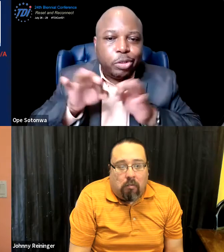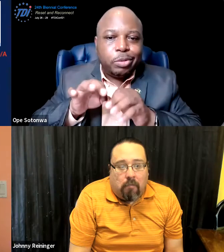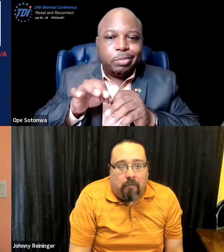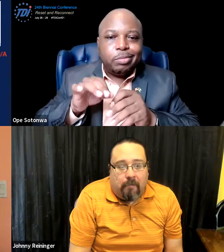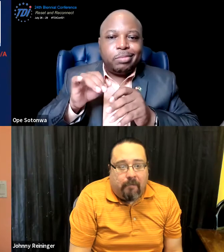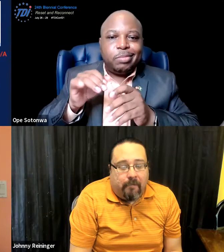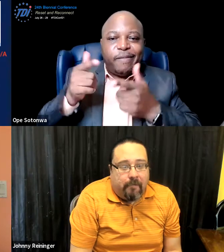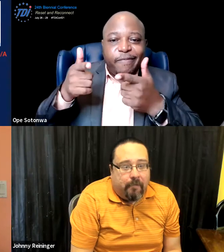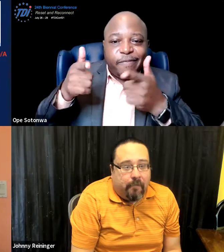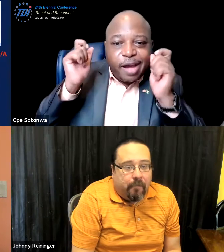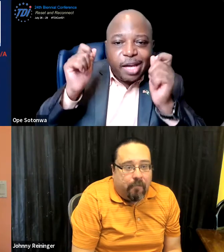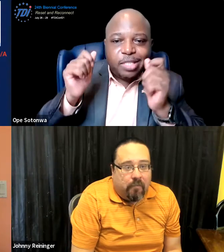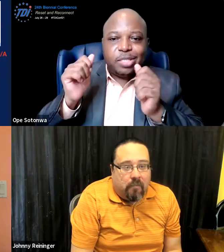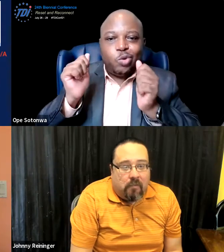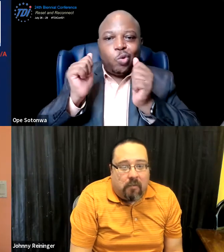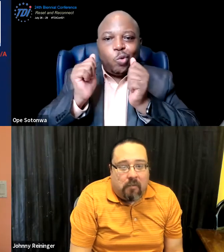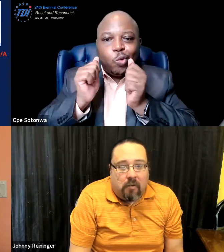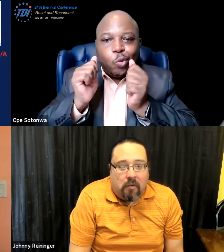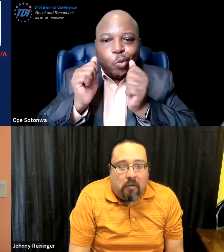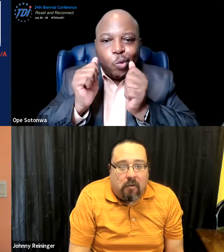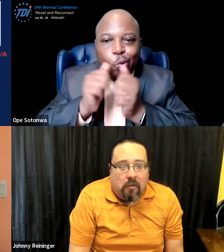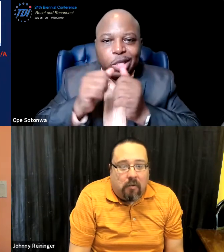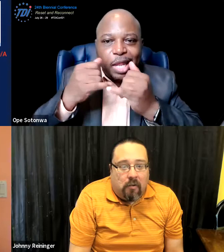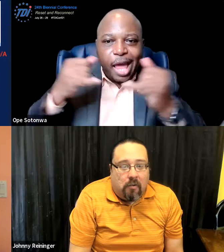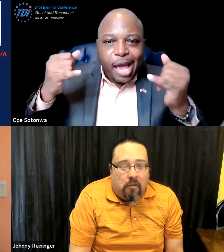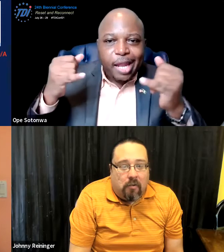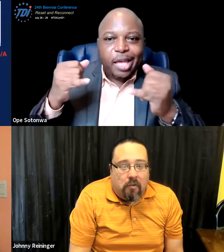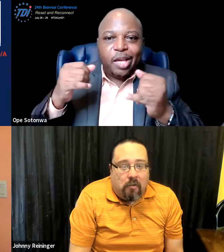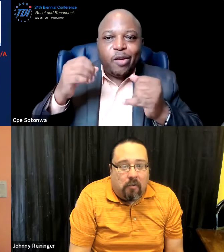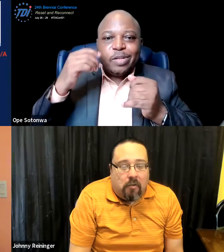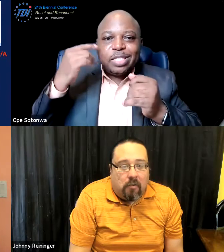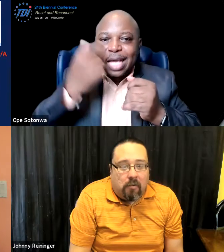they need. Sometimes they only need captions.